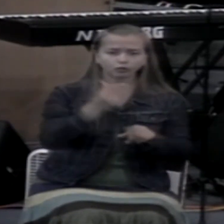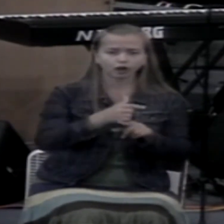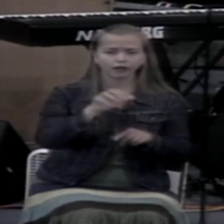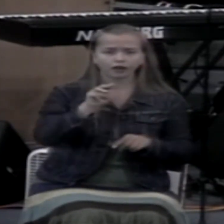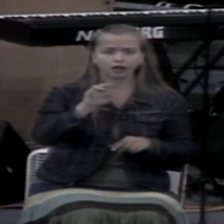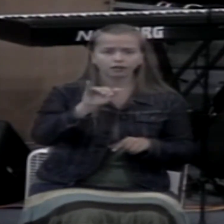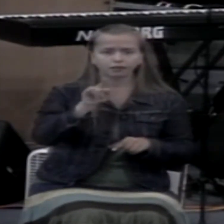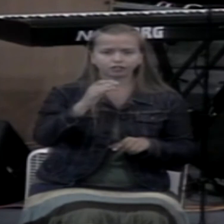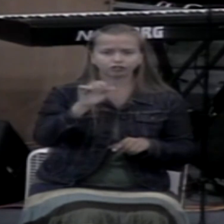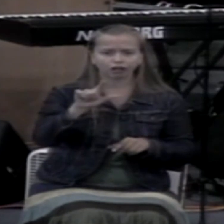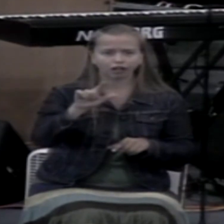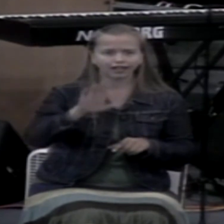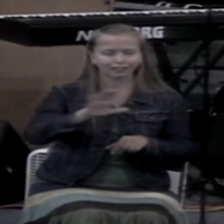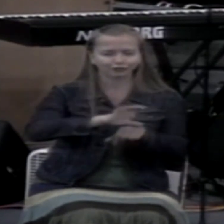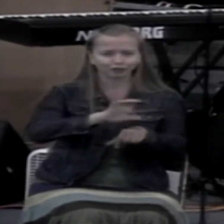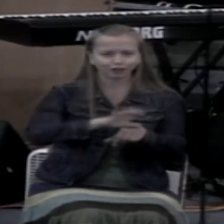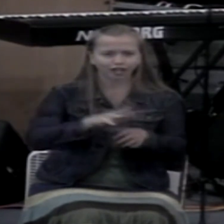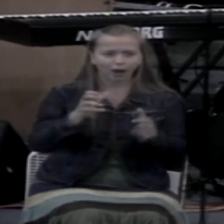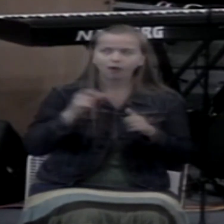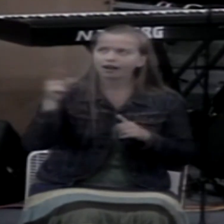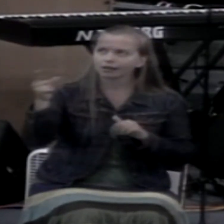God was